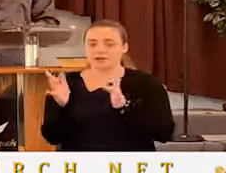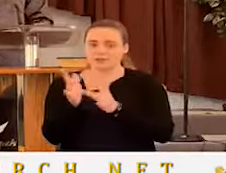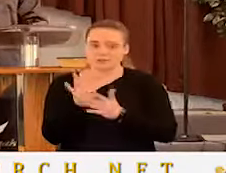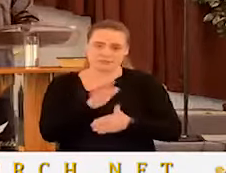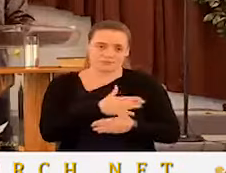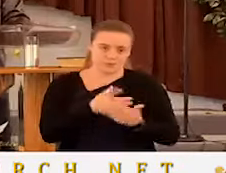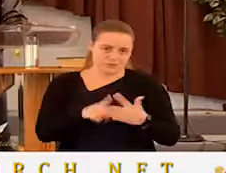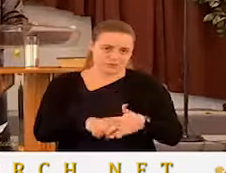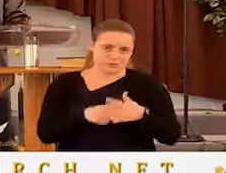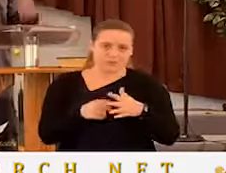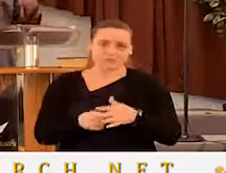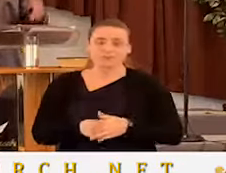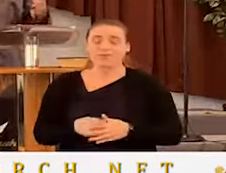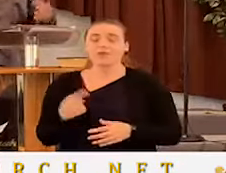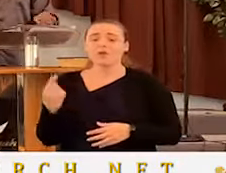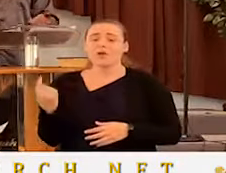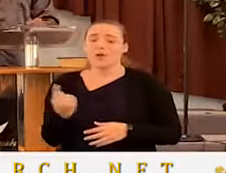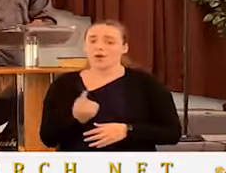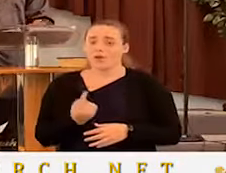Jesus.